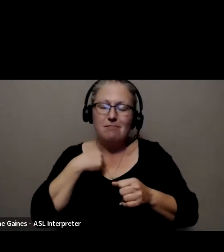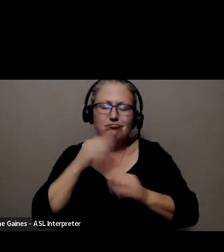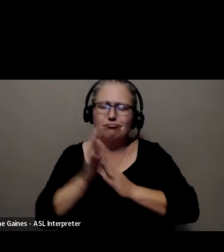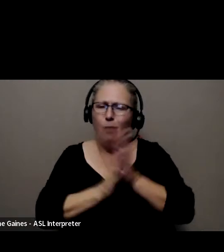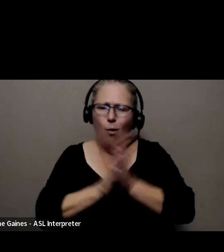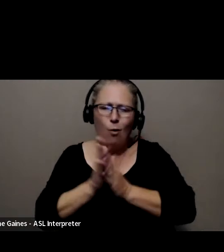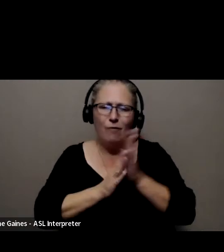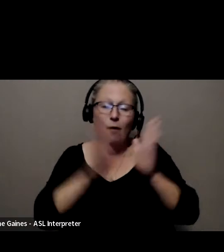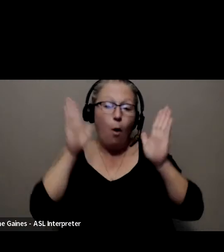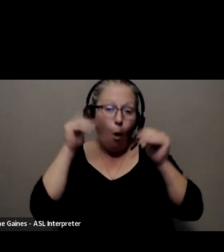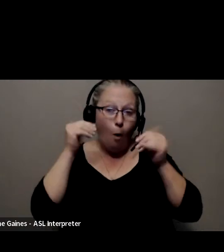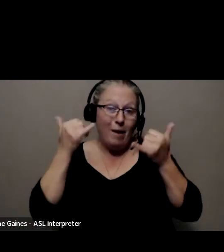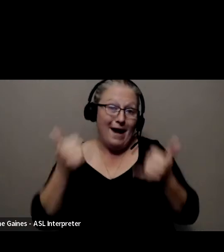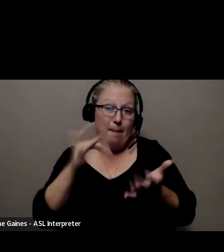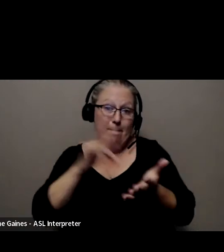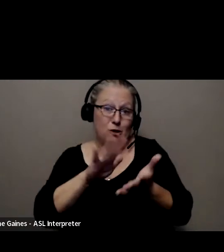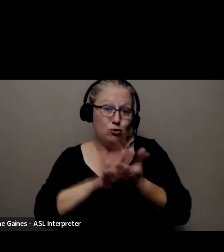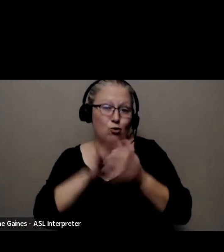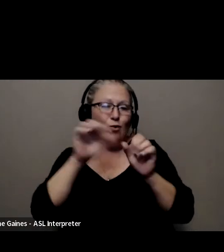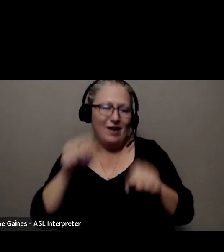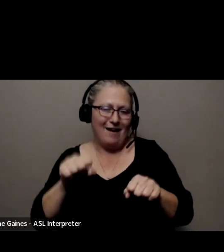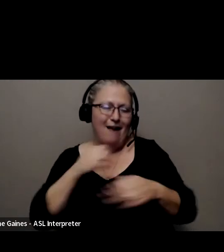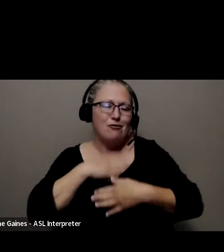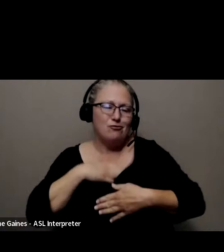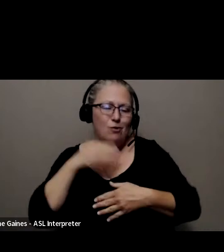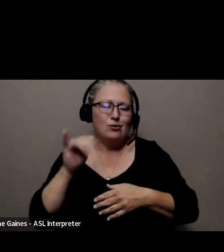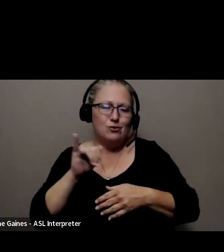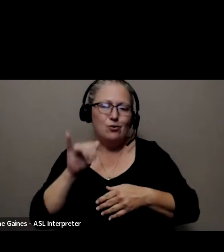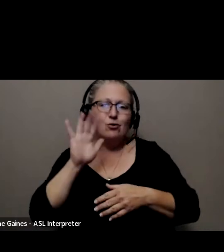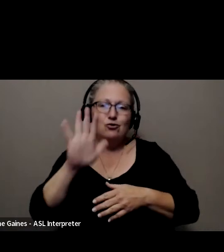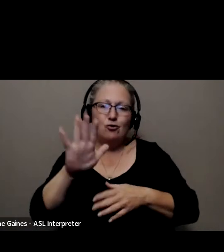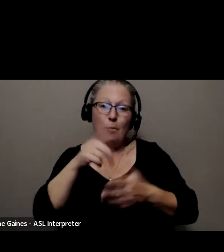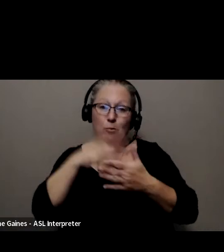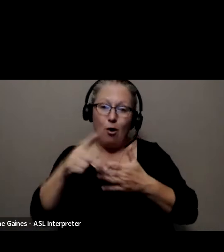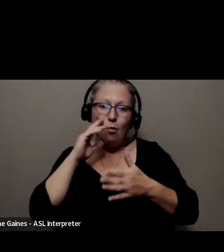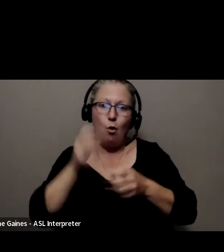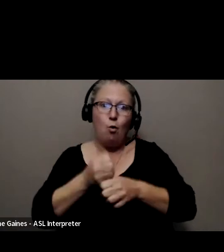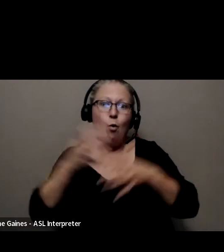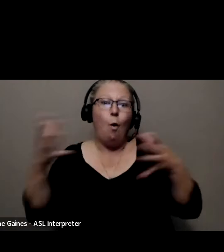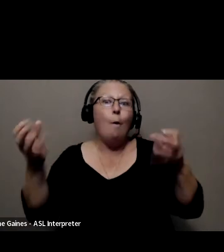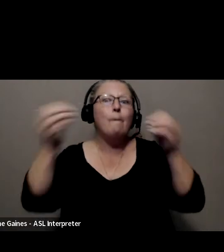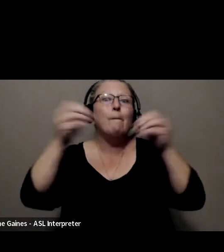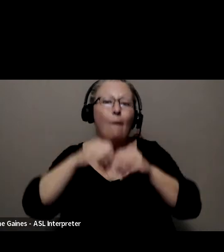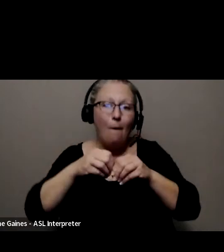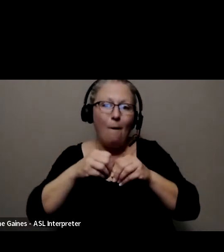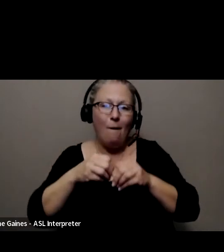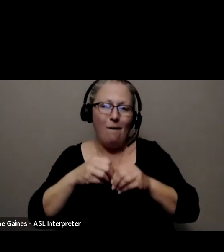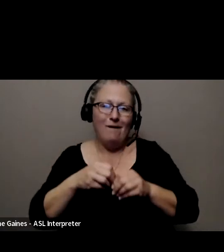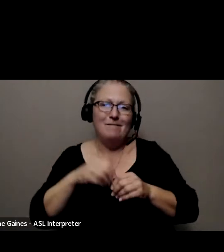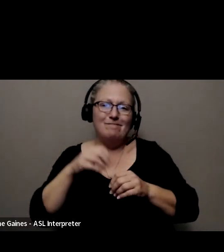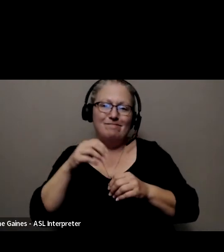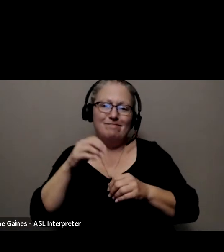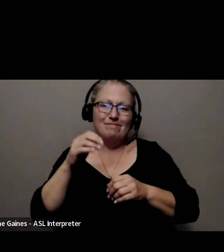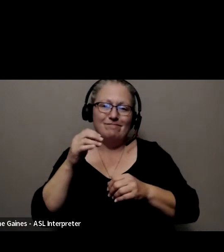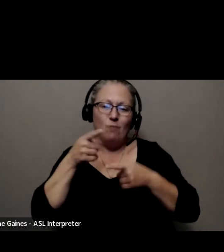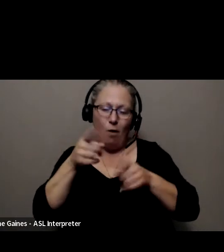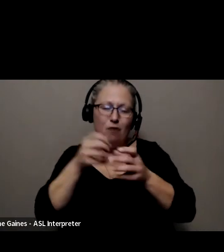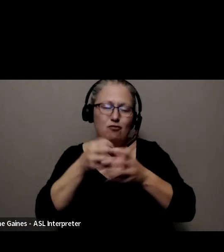this that hopefully now middle school will be able to get to enjoy it so that your programs will grow even more as you grow. Thank